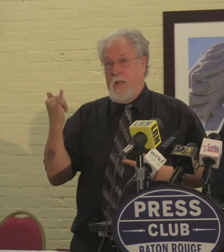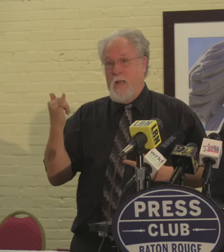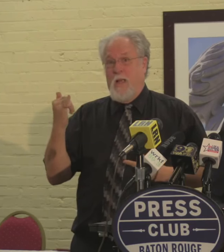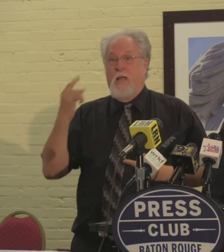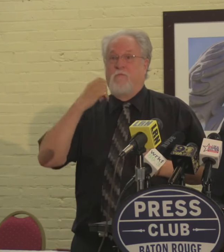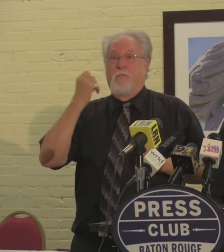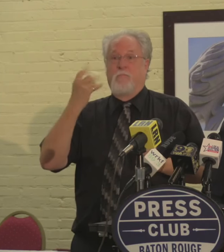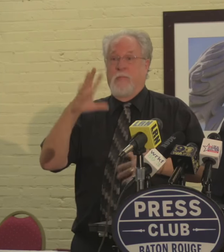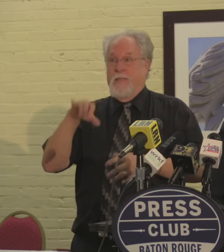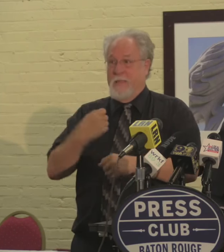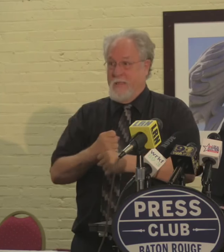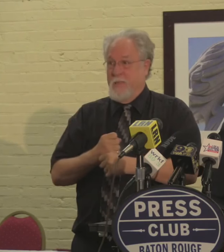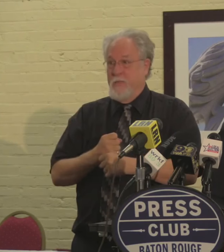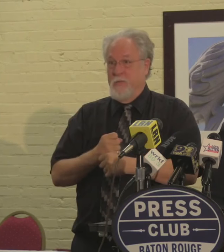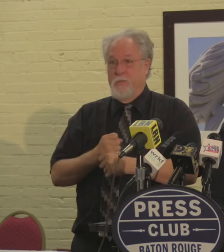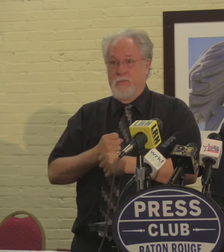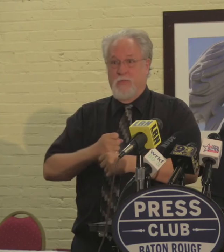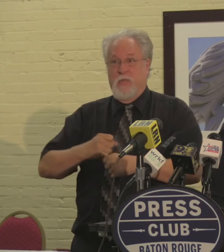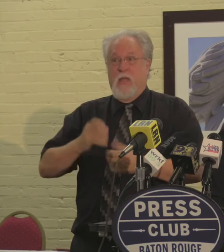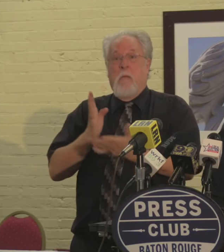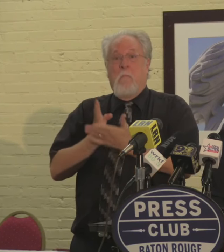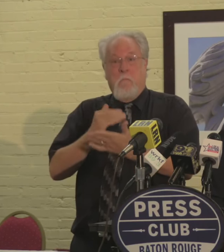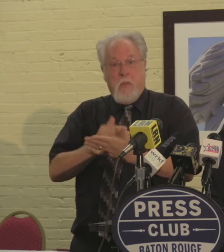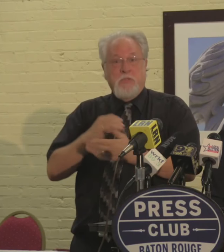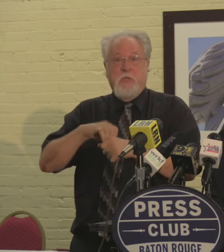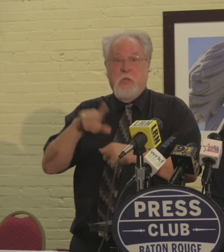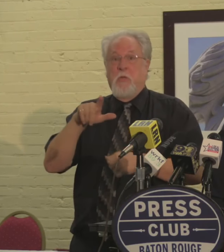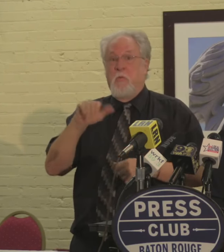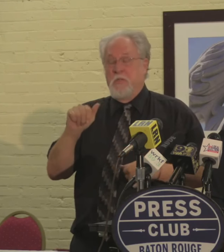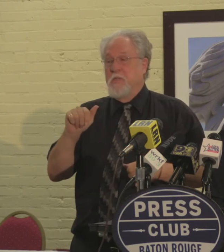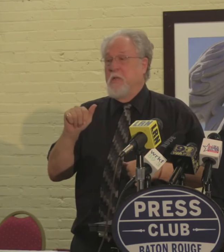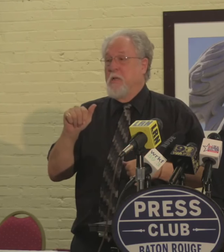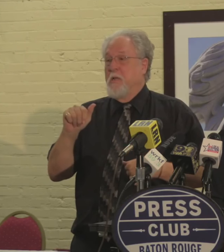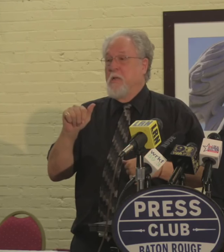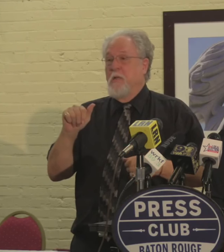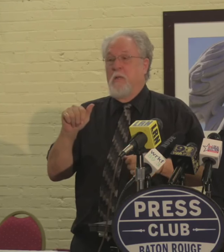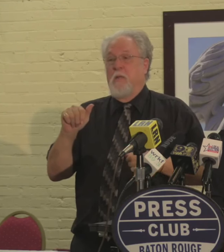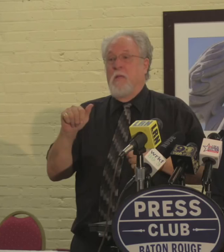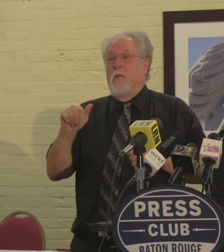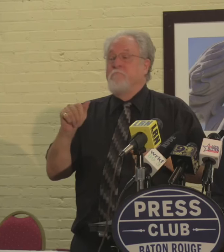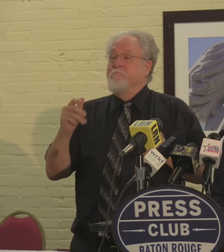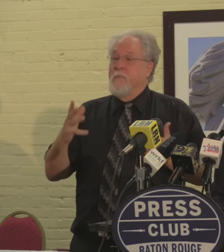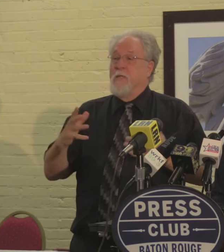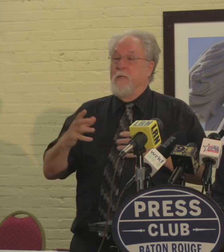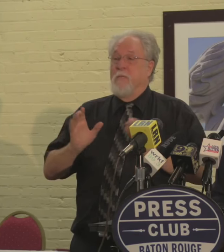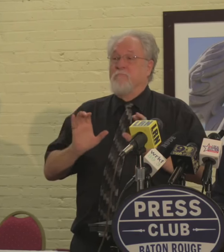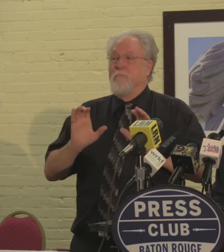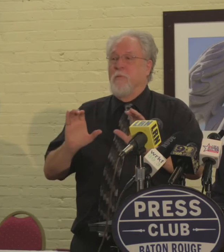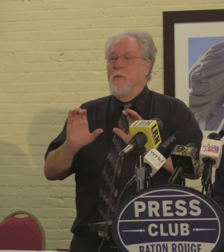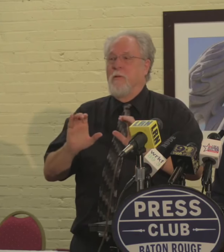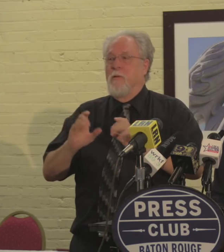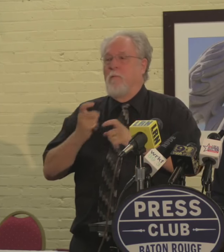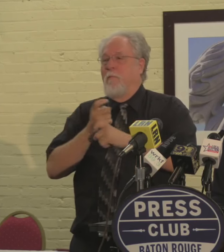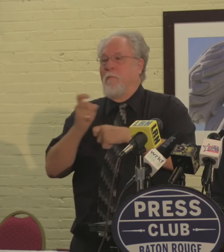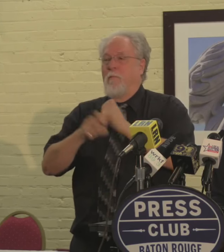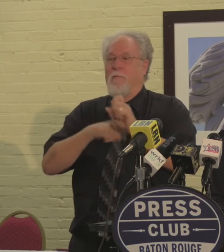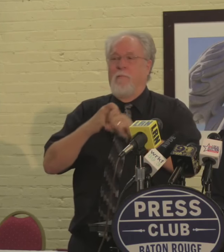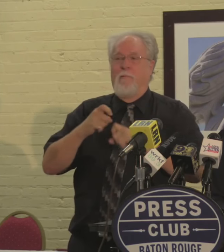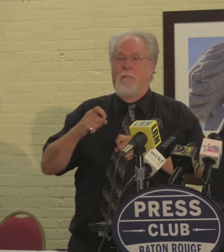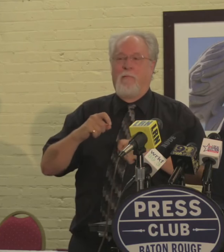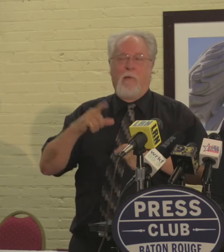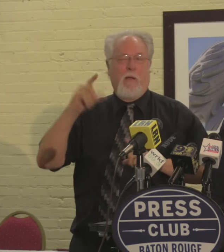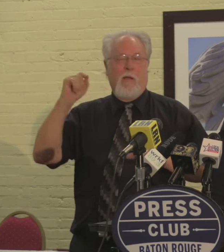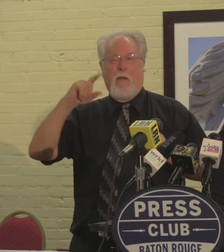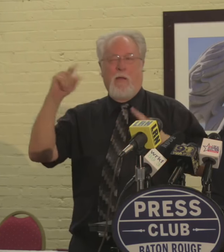many years, we had budgeting in Louisiana that was driven by tricks and gimmicks. We